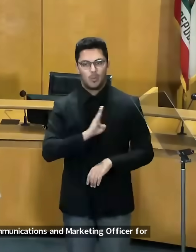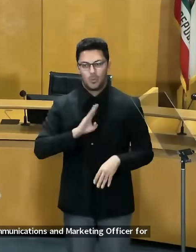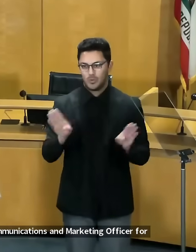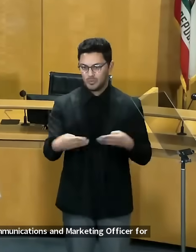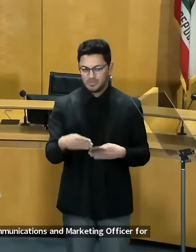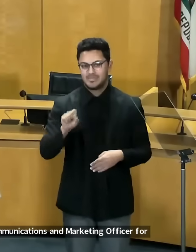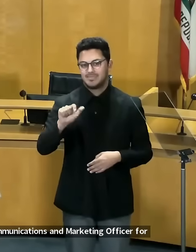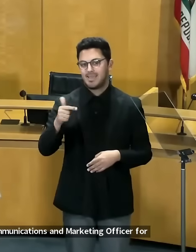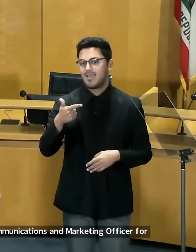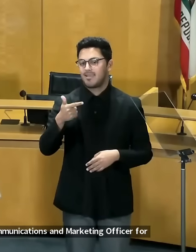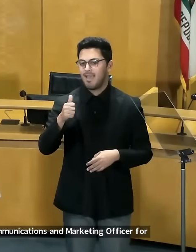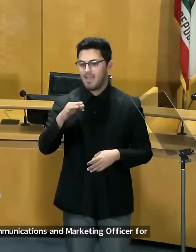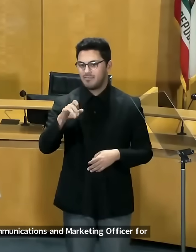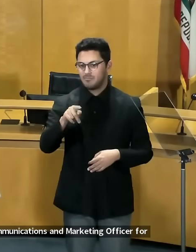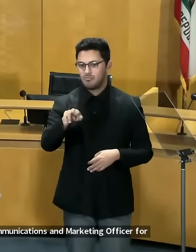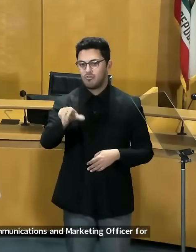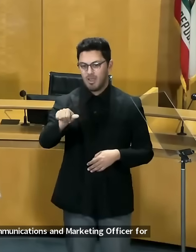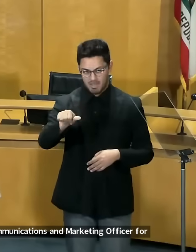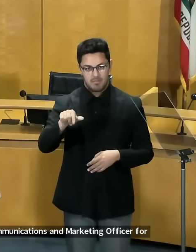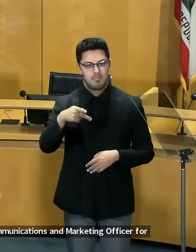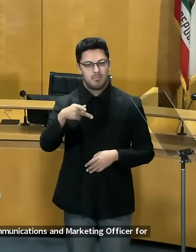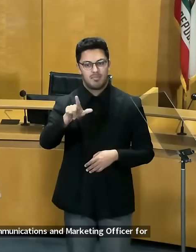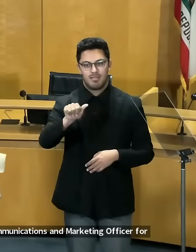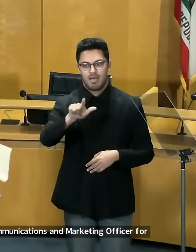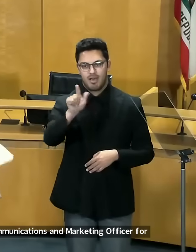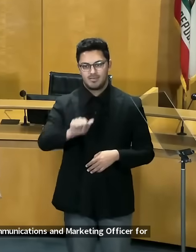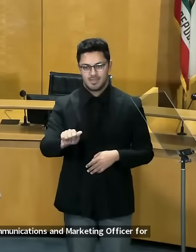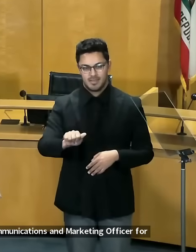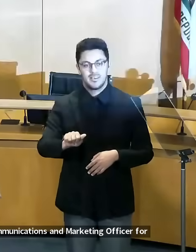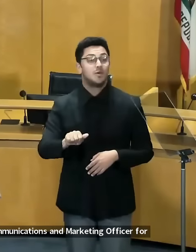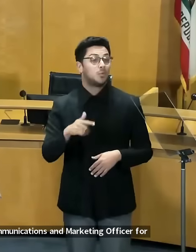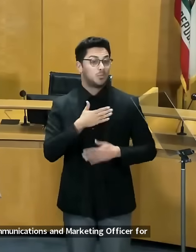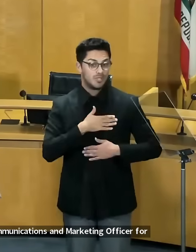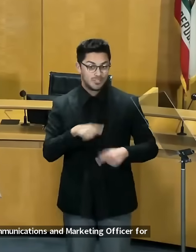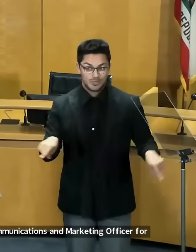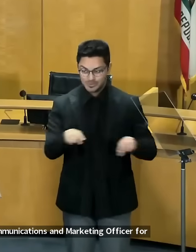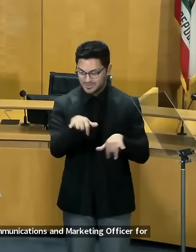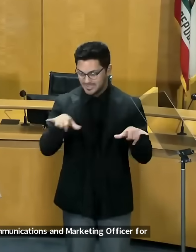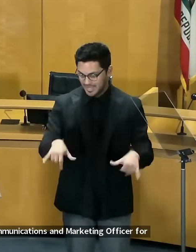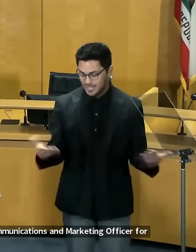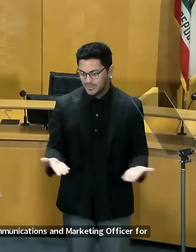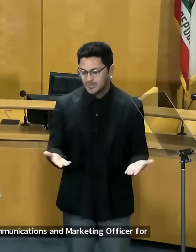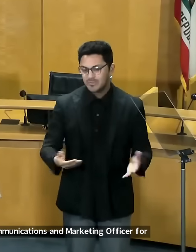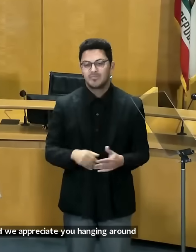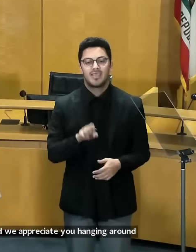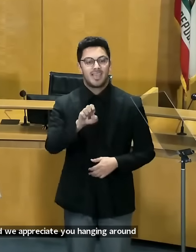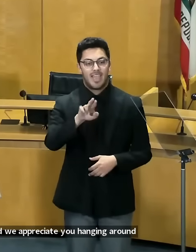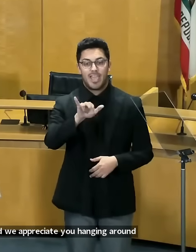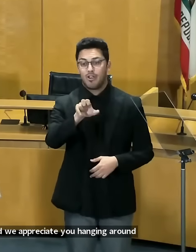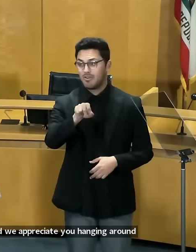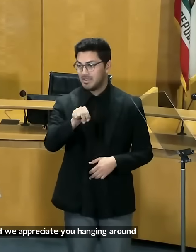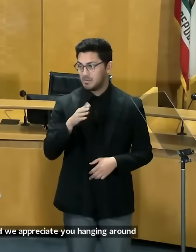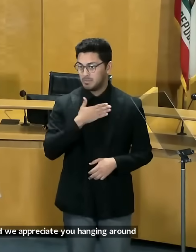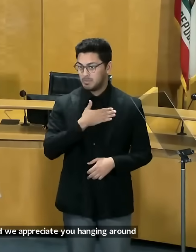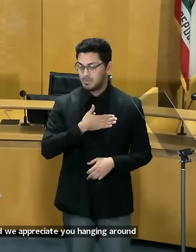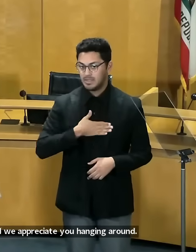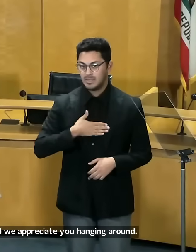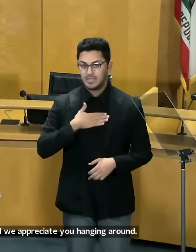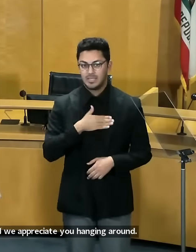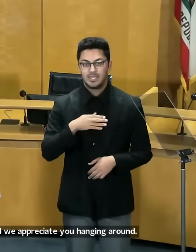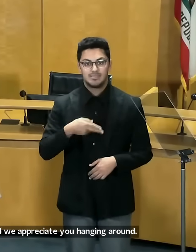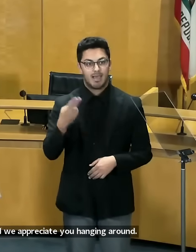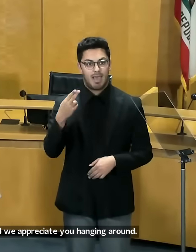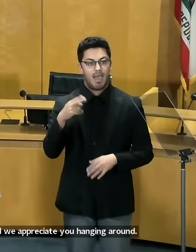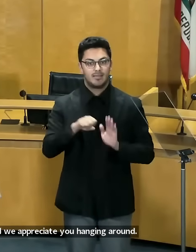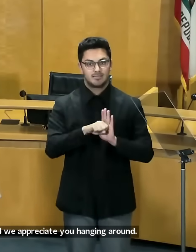SAG-AFTRA Plaza. And we appreciate you hanging around. Aaron, will you give me a high sign on audio?